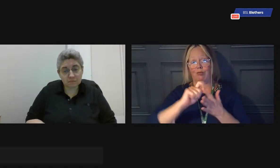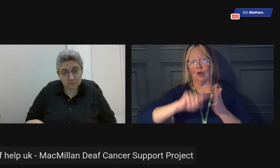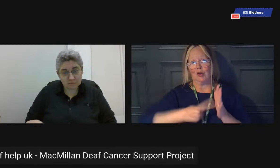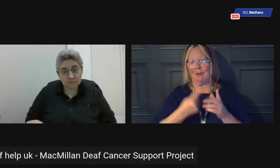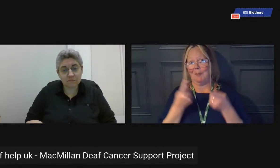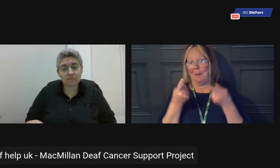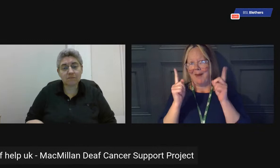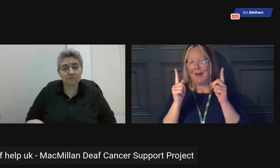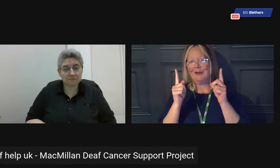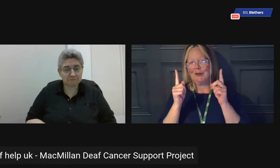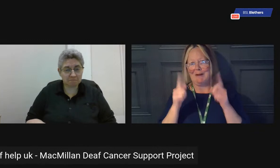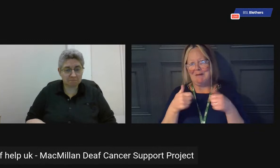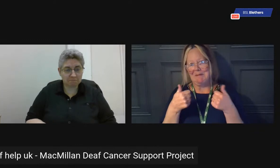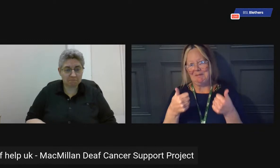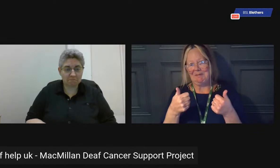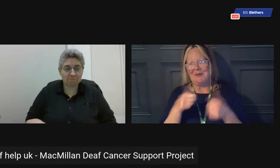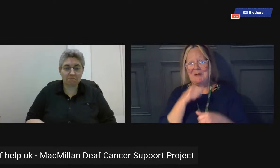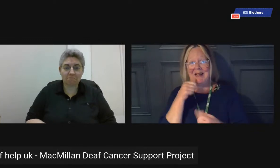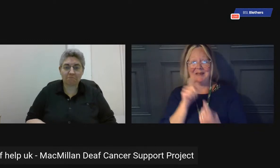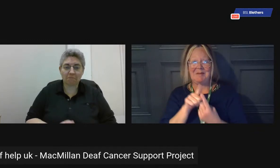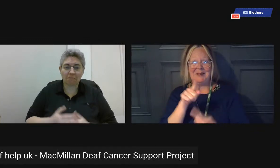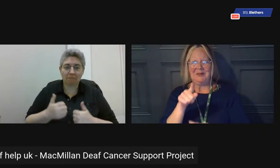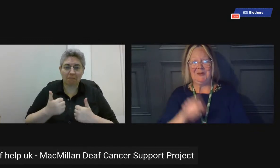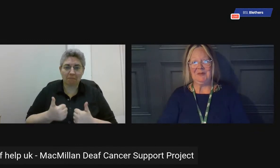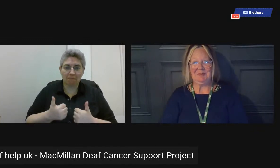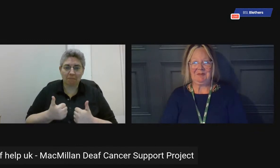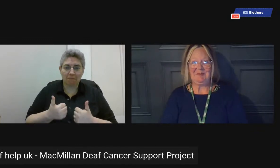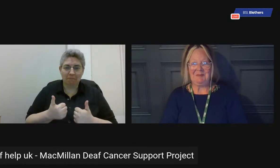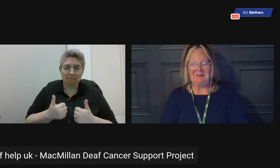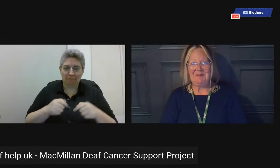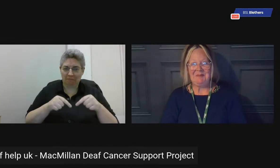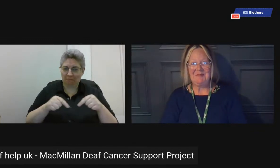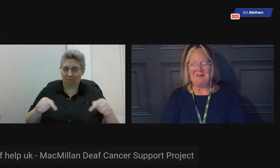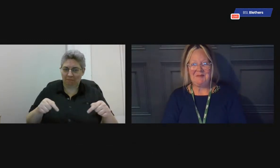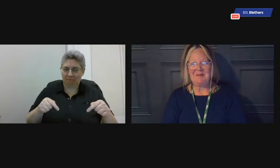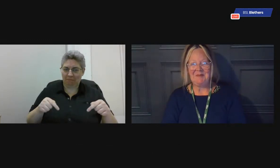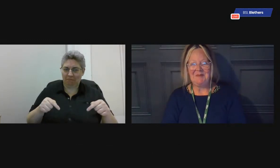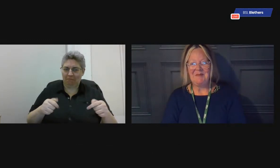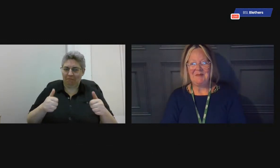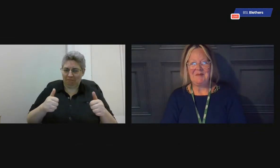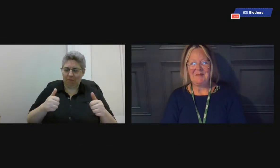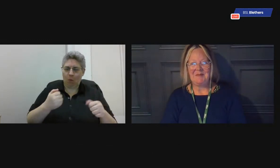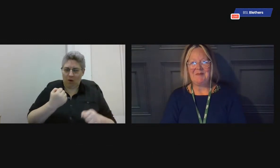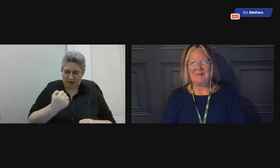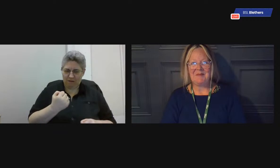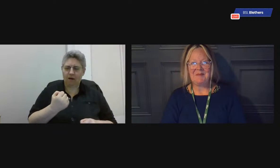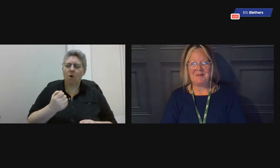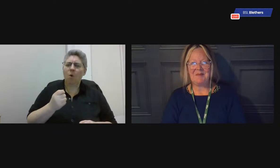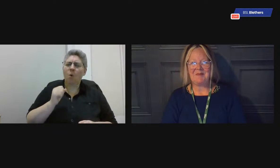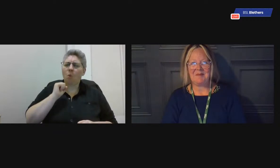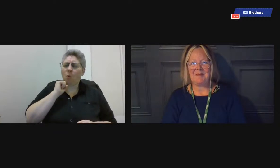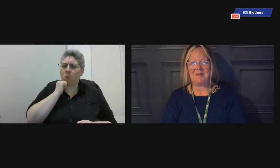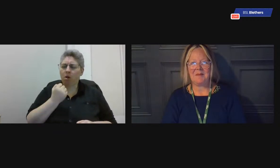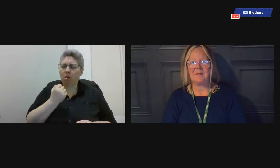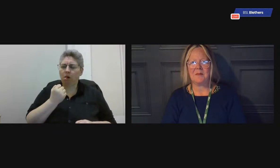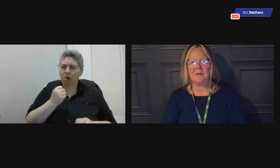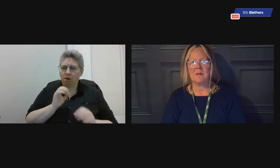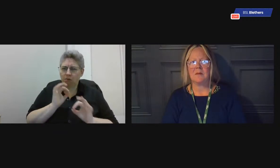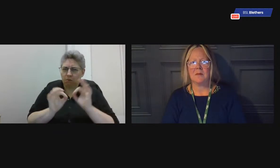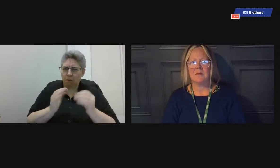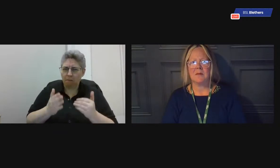MacMillan Deaf Cancer Support Project. I'm the manager. So nice to be here. Nice to meet you. Wow, great.